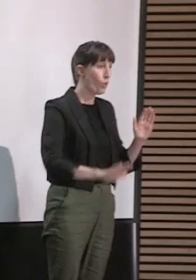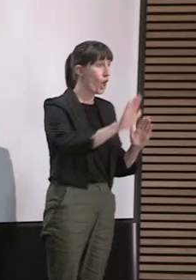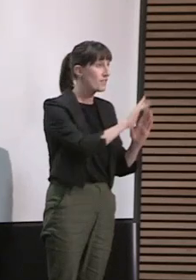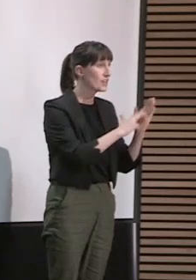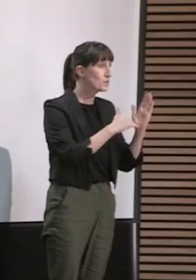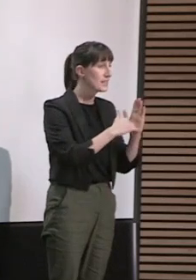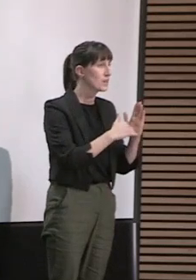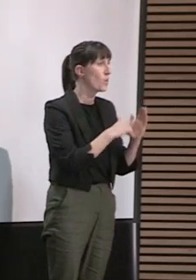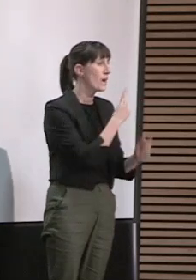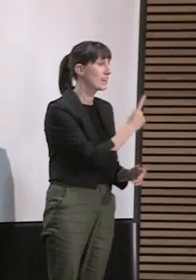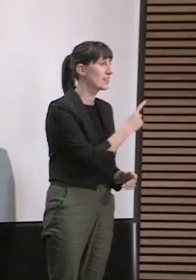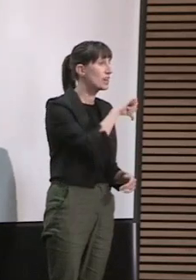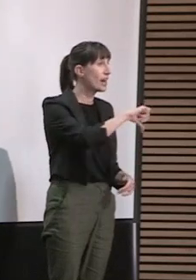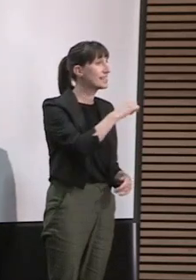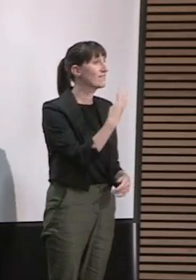stands at